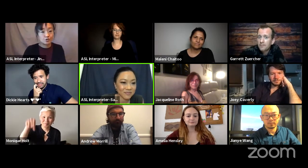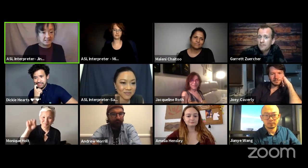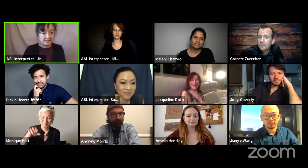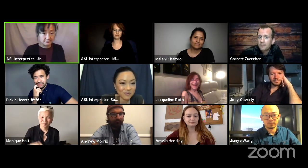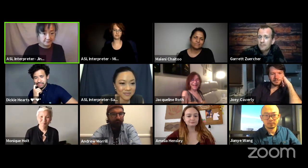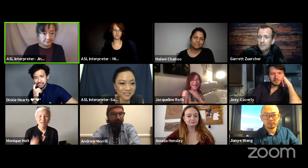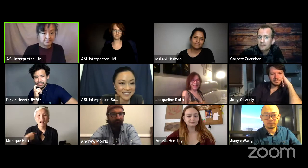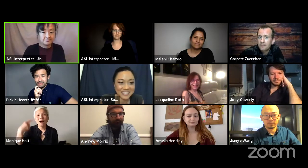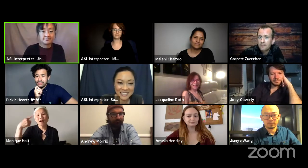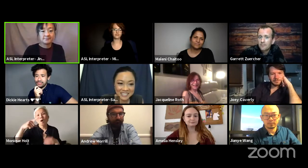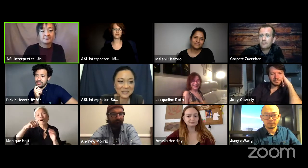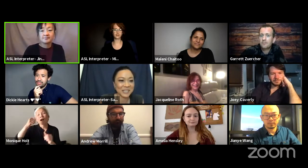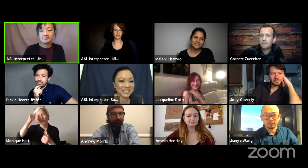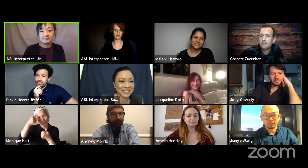choice? Yes, it was.